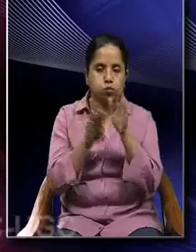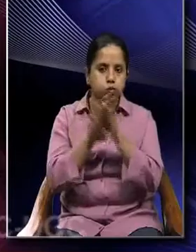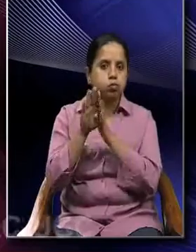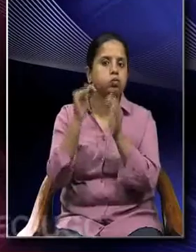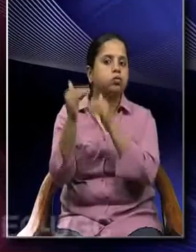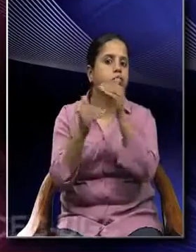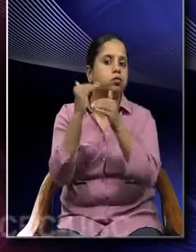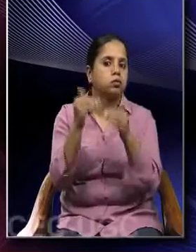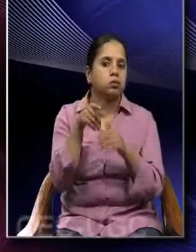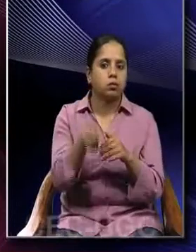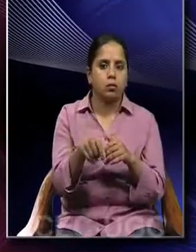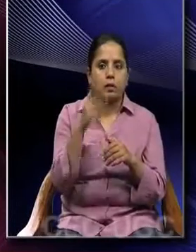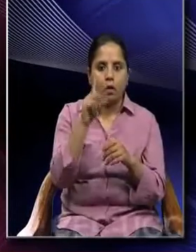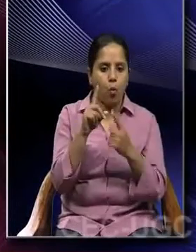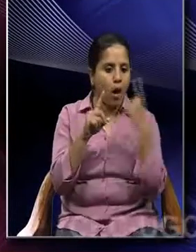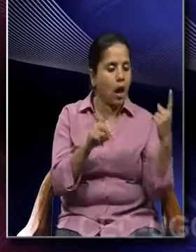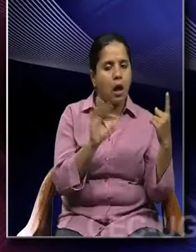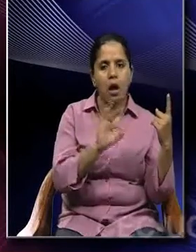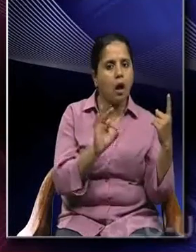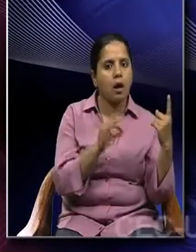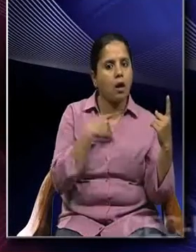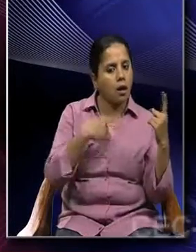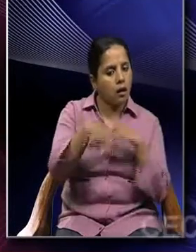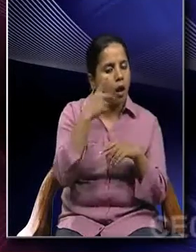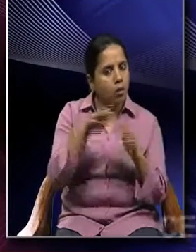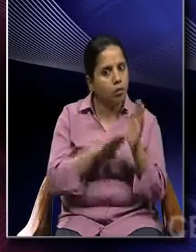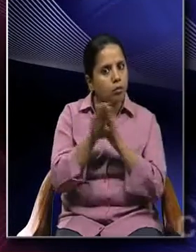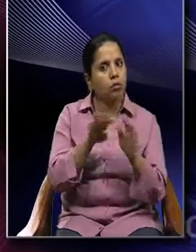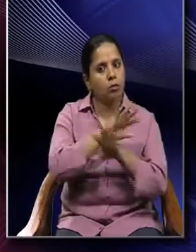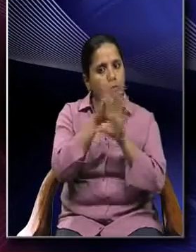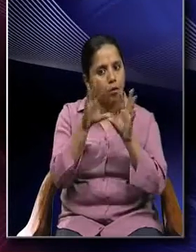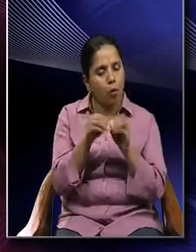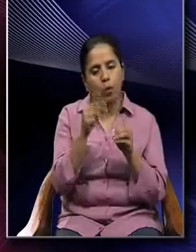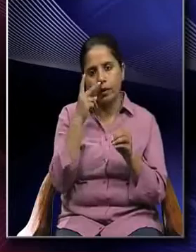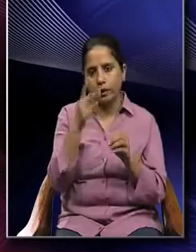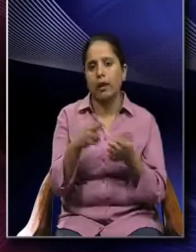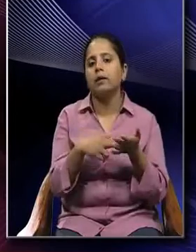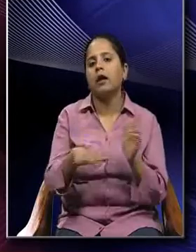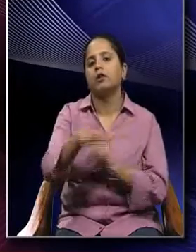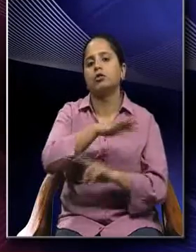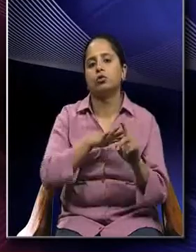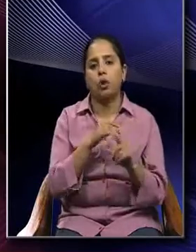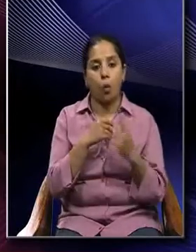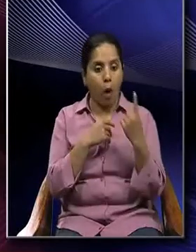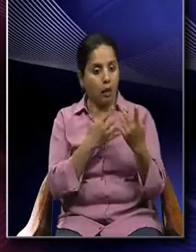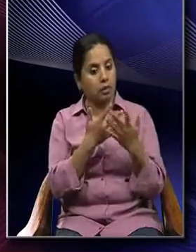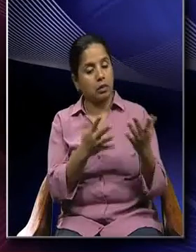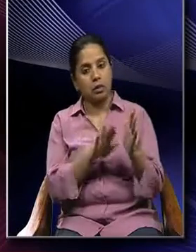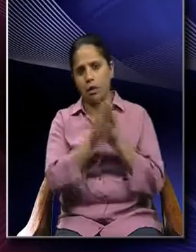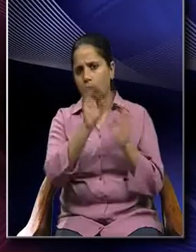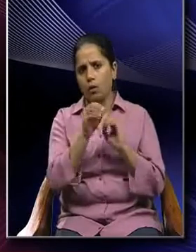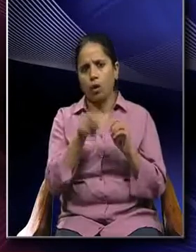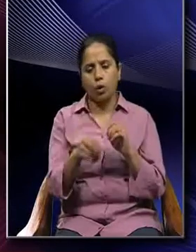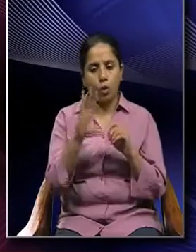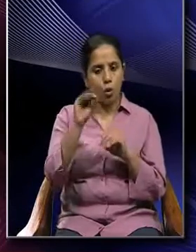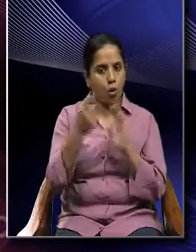development which is not lopsided. We are going to ensure a development which is more holistic in nature. And the idea of corporate